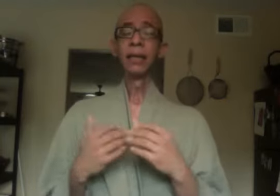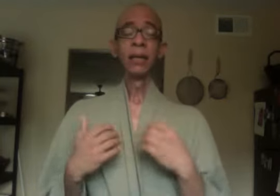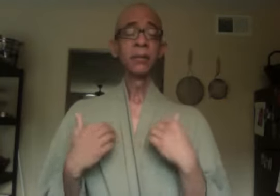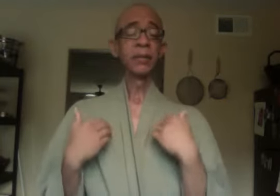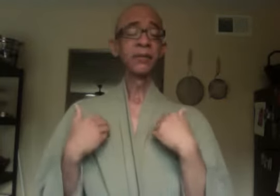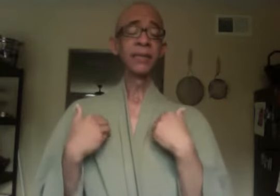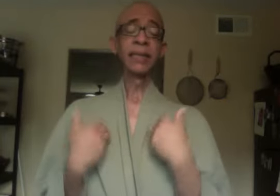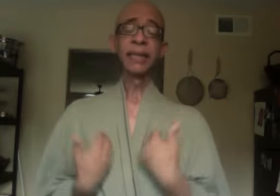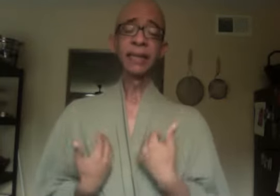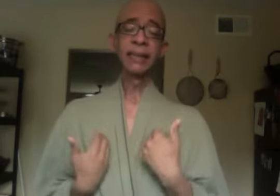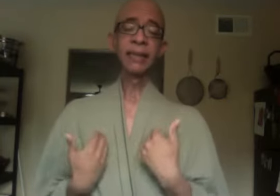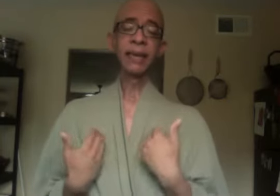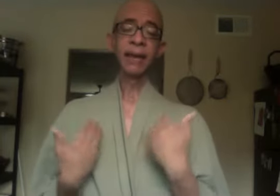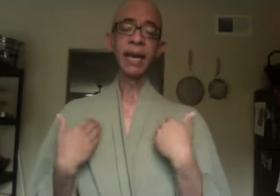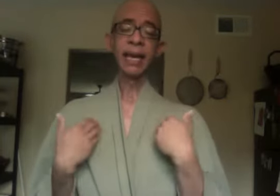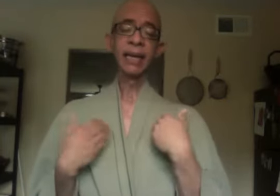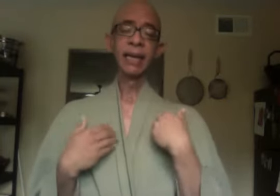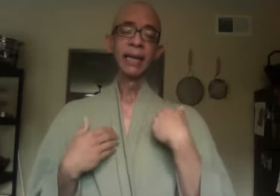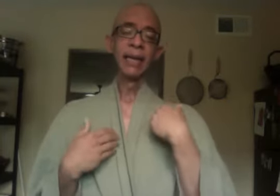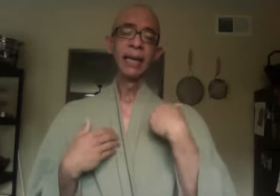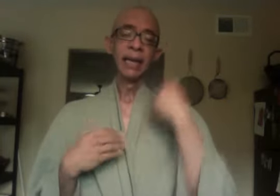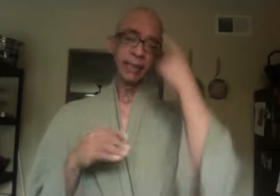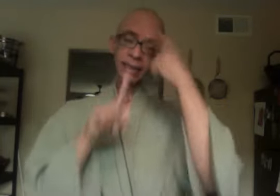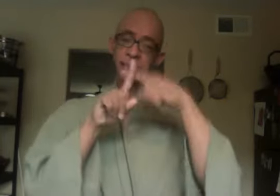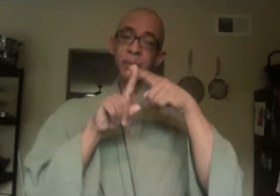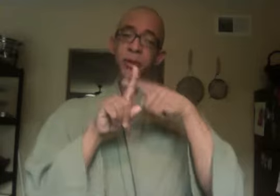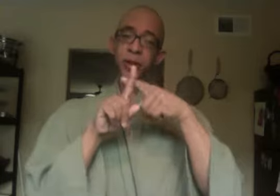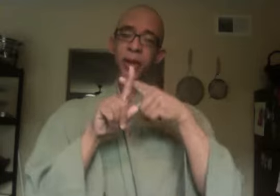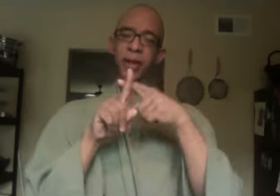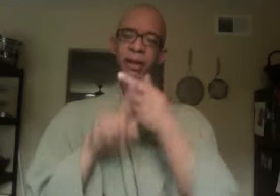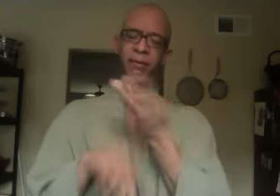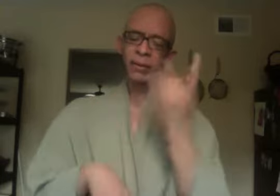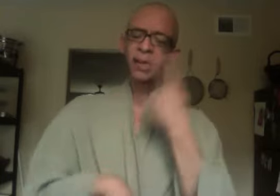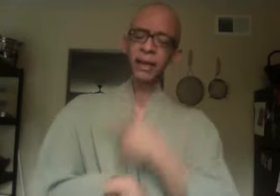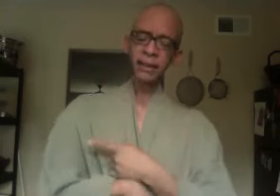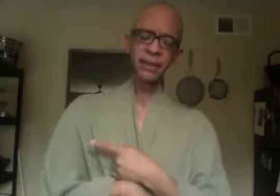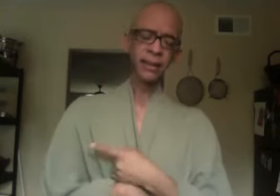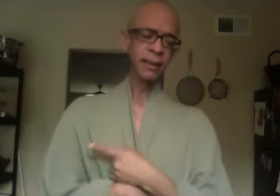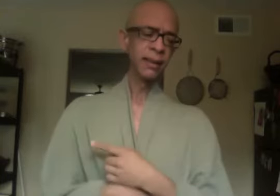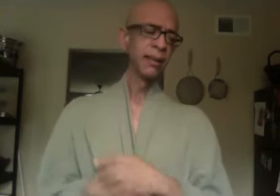I'm just fatigued. I've had a temperature a few days.